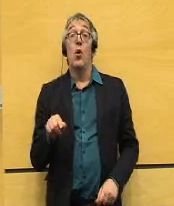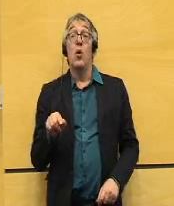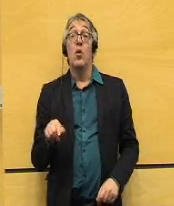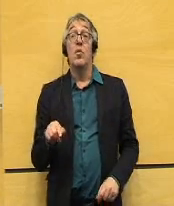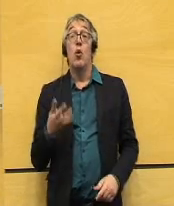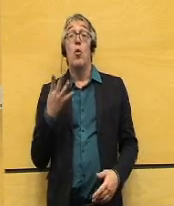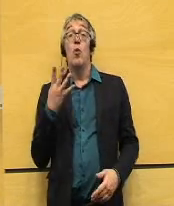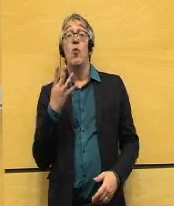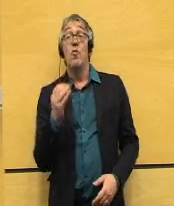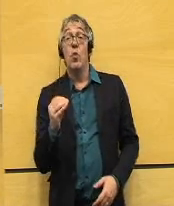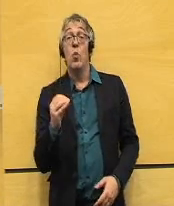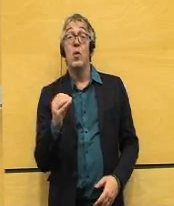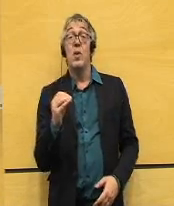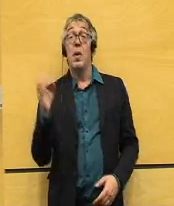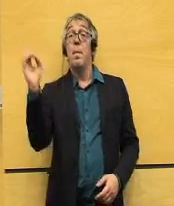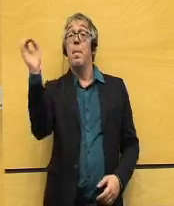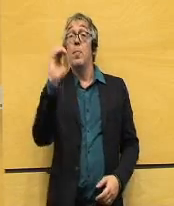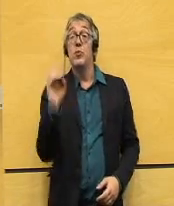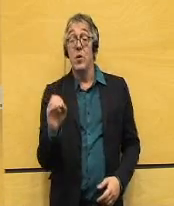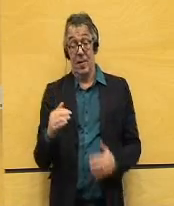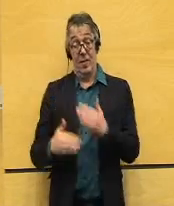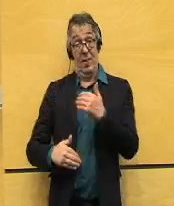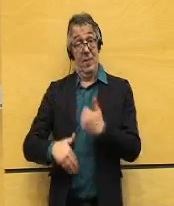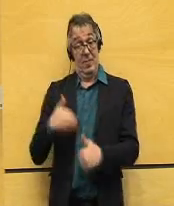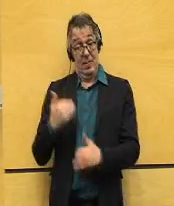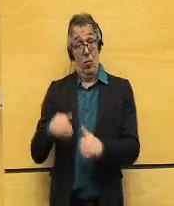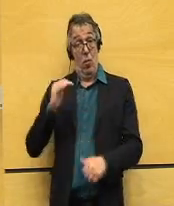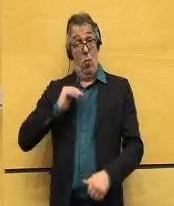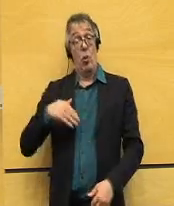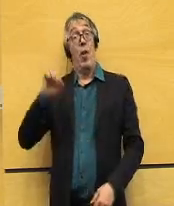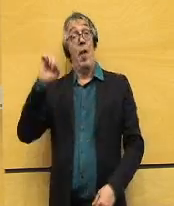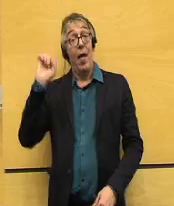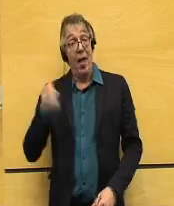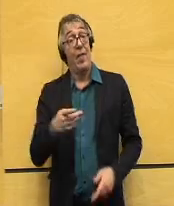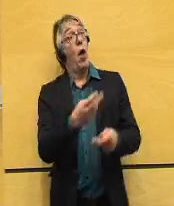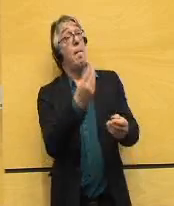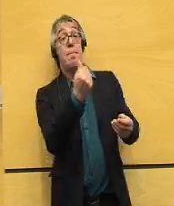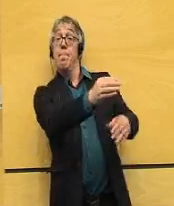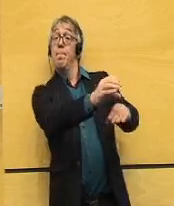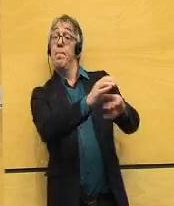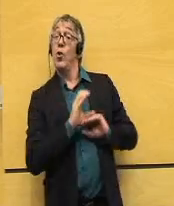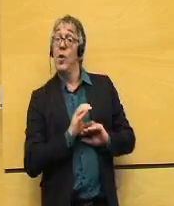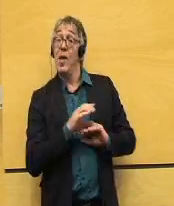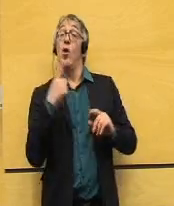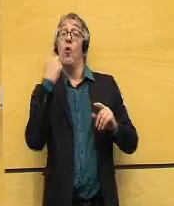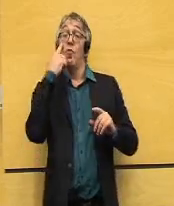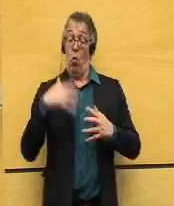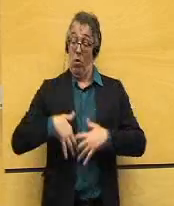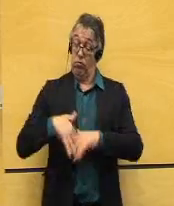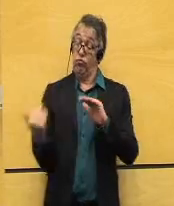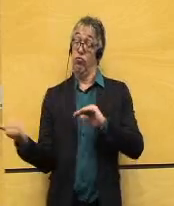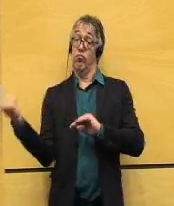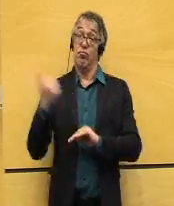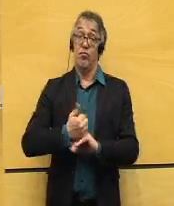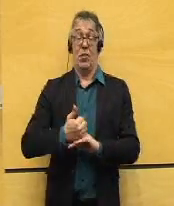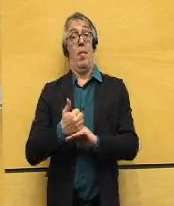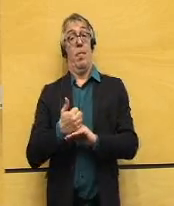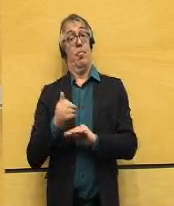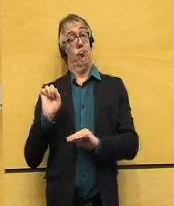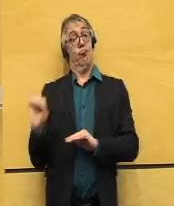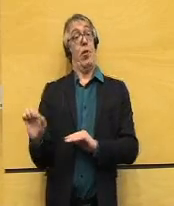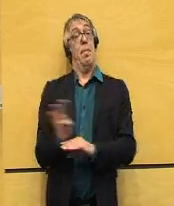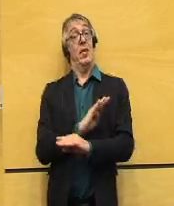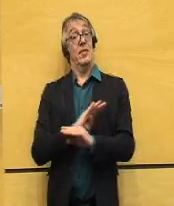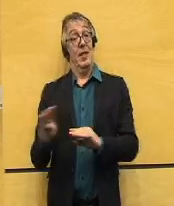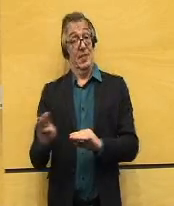with disabilities can get this loan, and this loan is provided for them interest-free, and